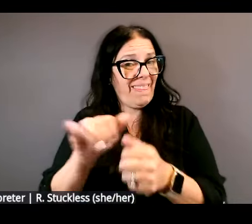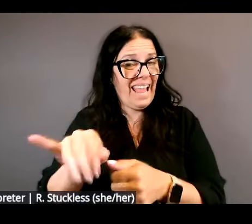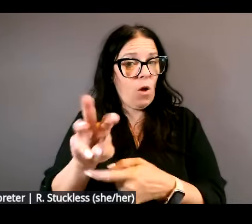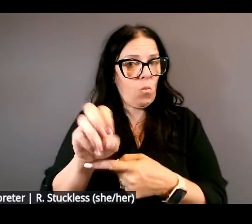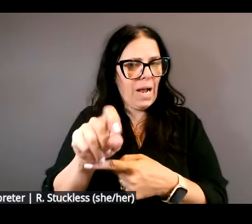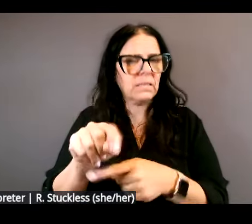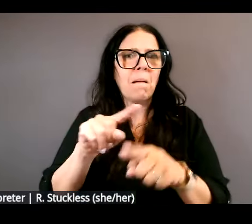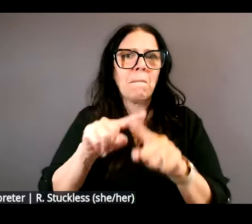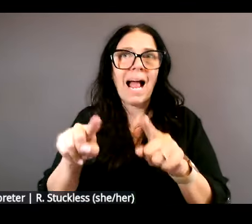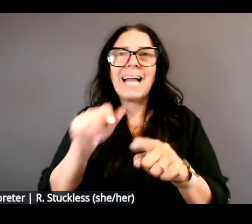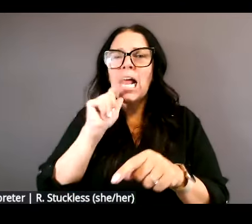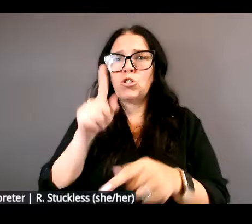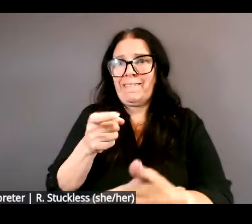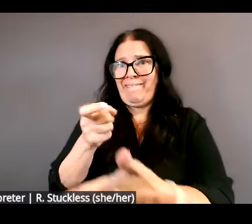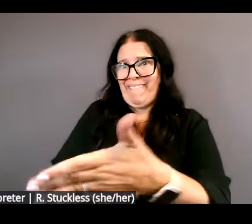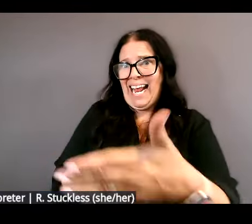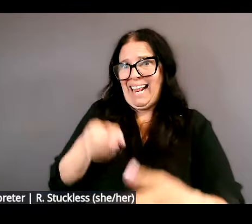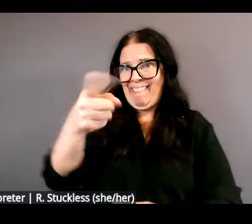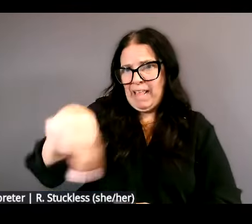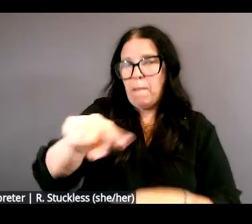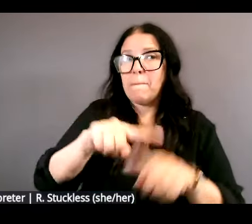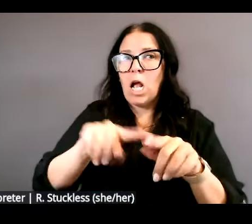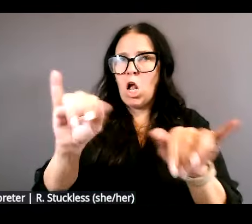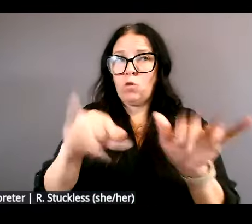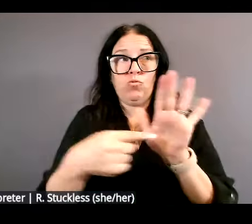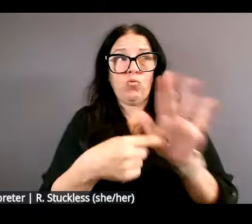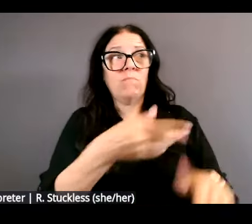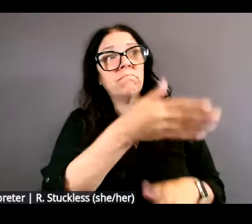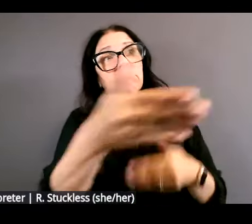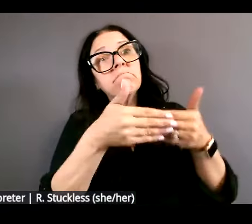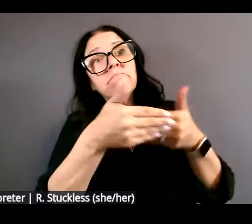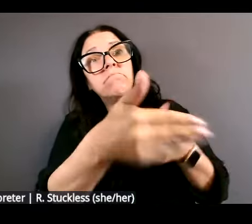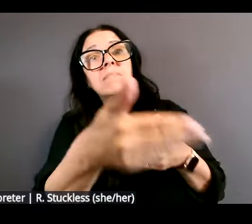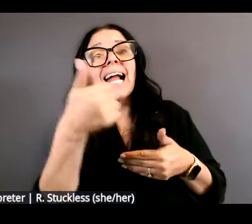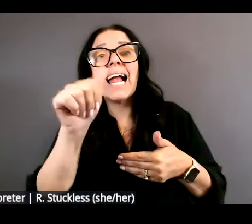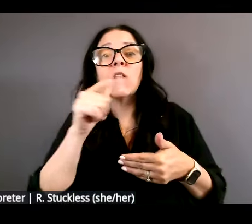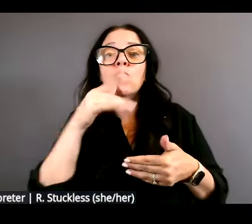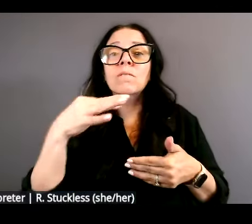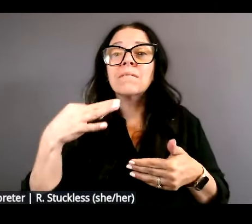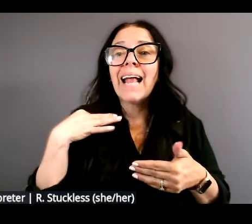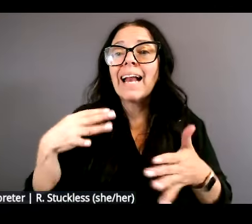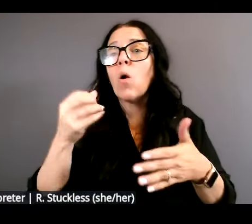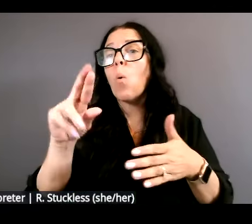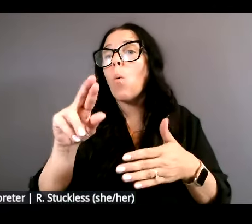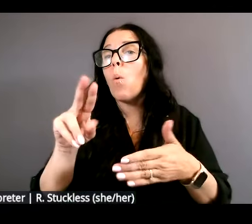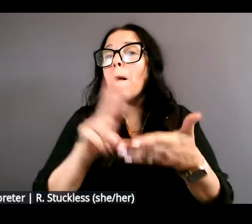a message to campaigns in the future, whether for candidates or ballot questions.